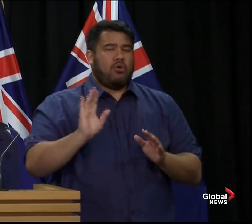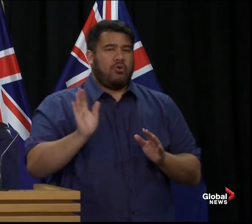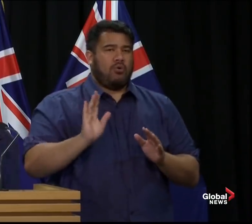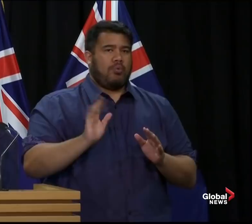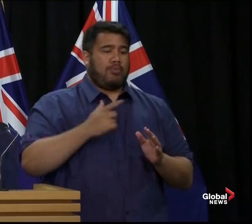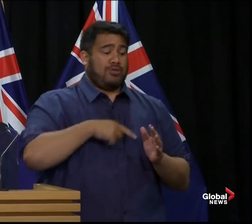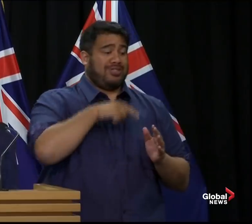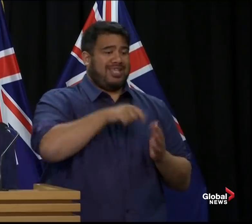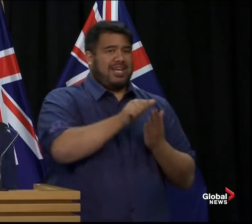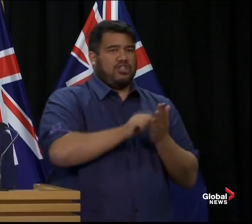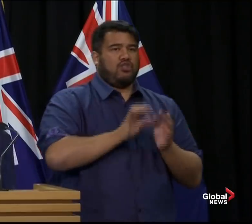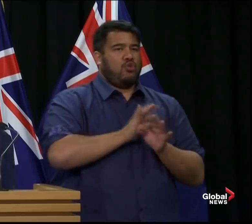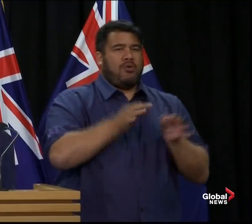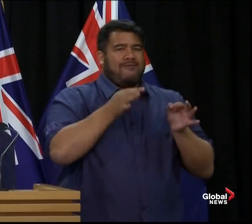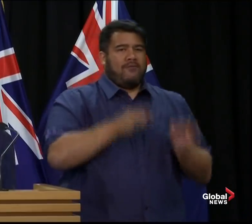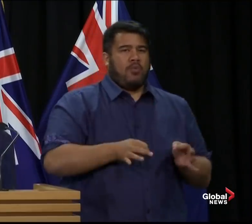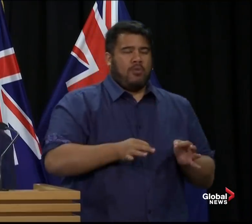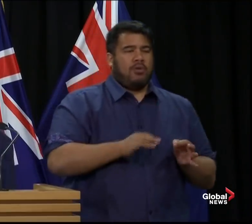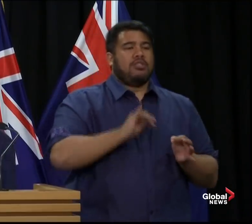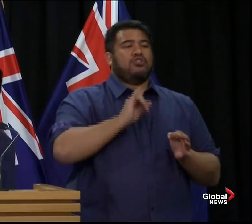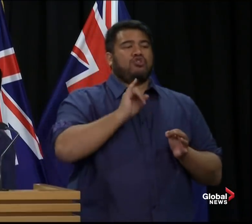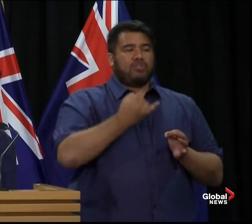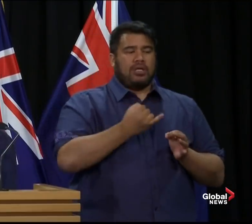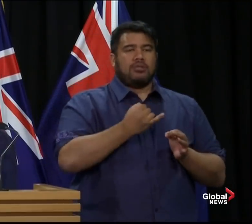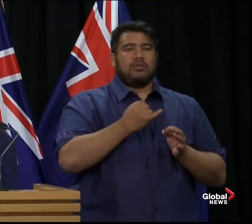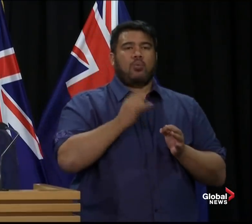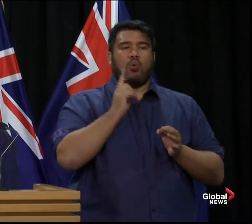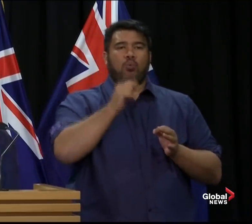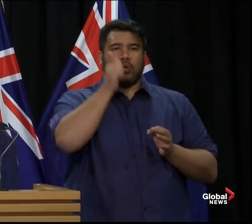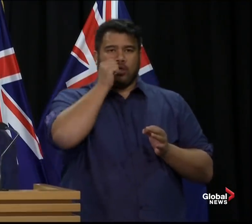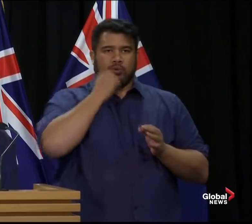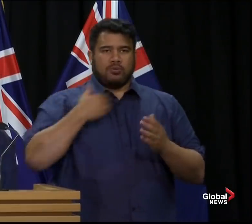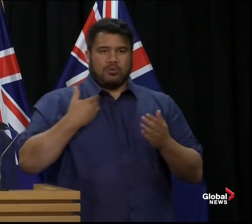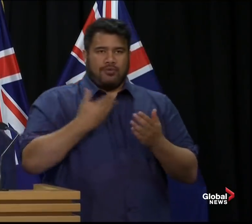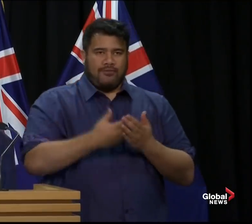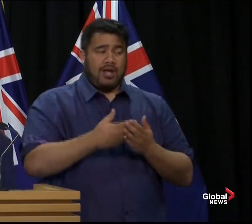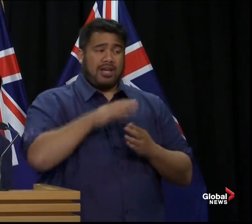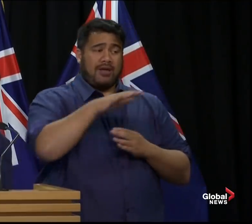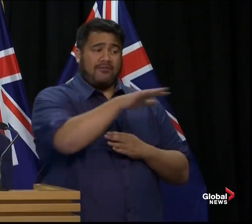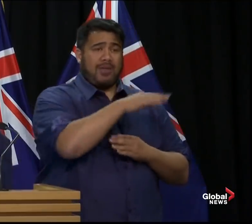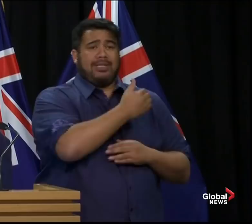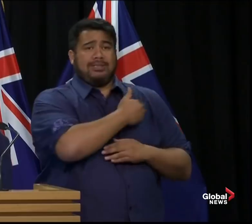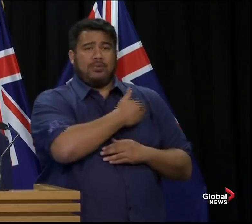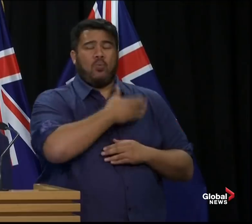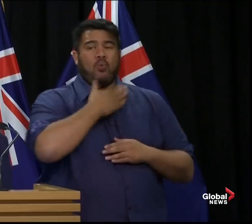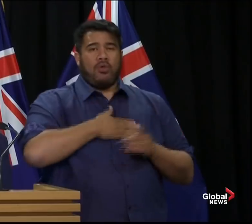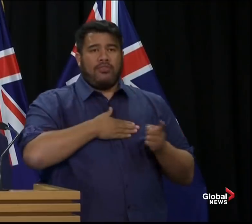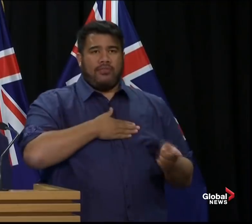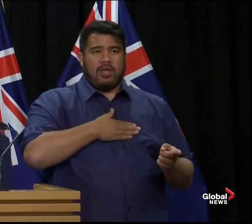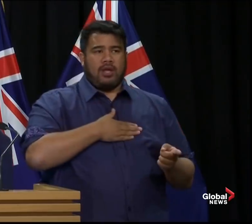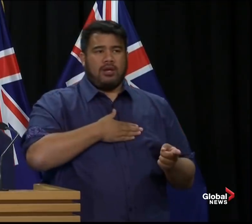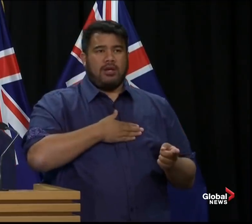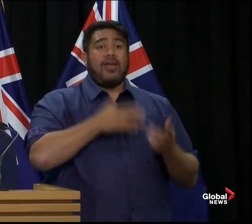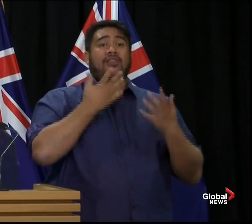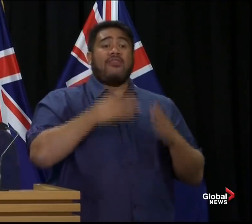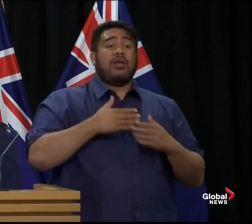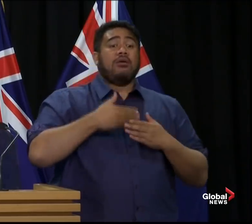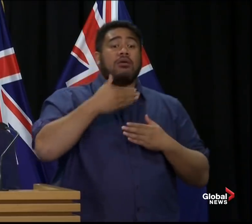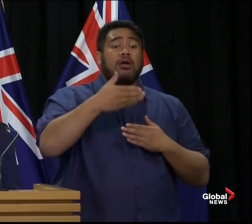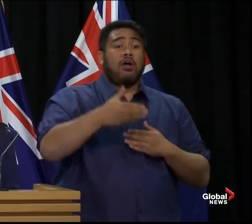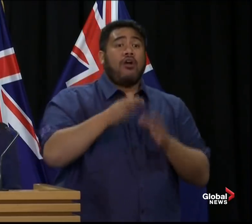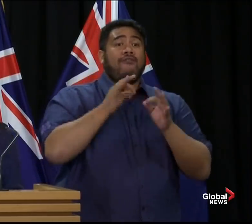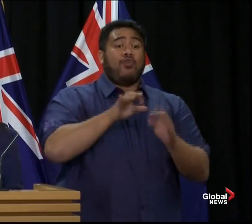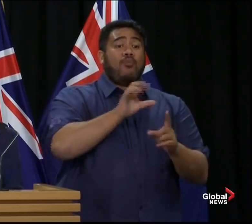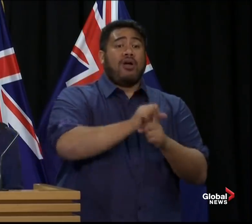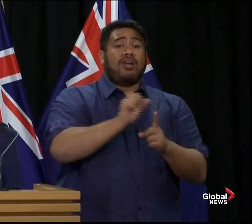is not a formal list. It is, however, something that the families were asking for. Until formal identification has taken place,